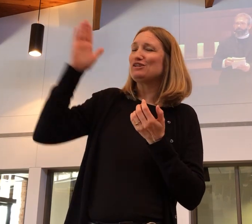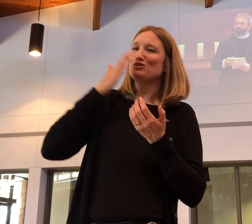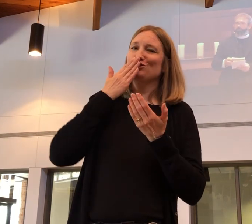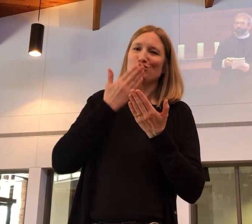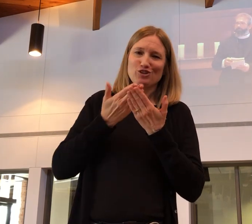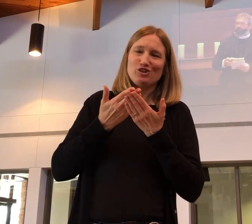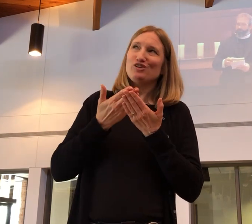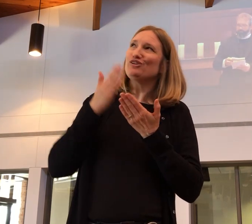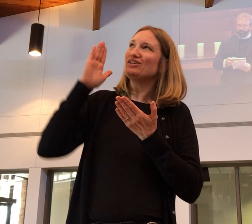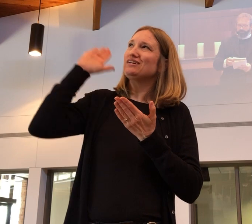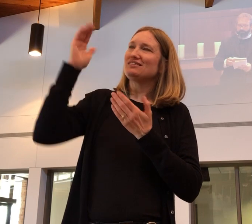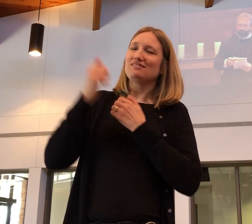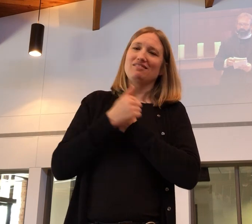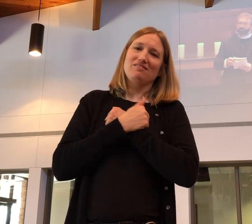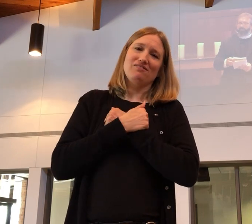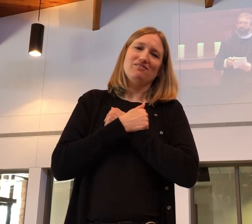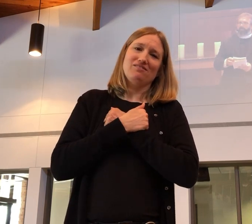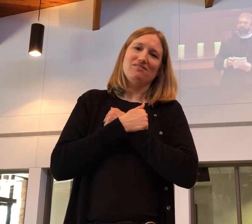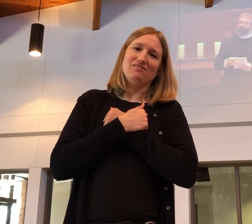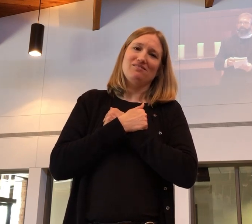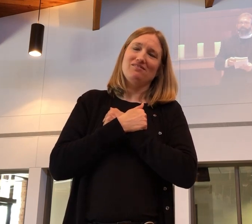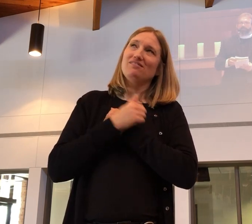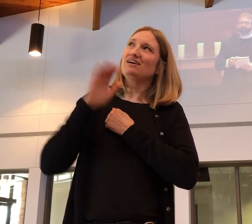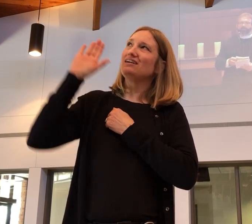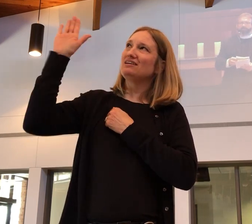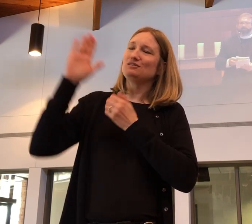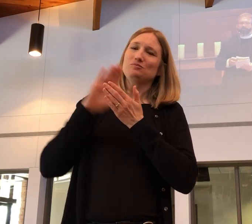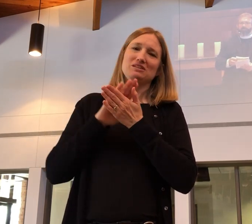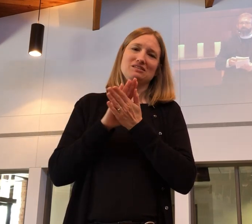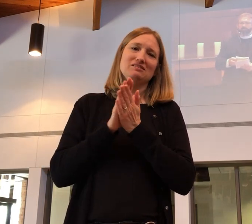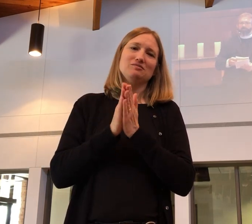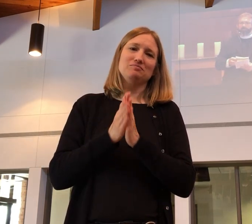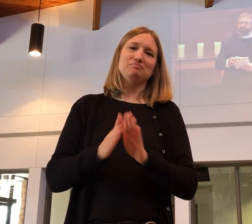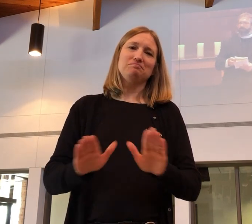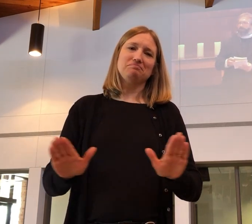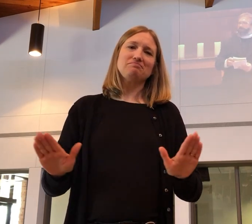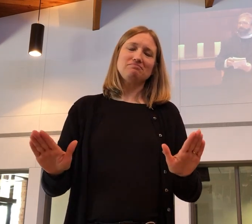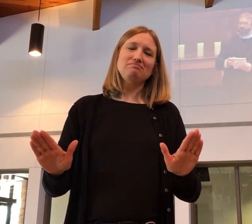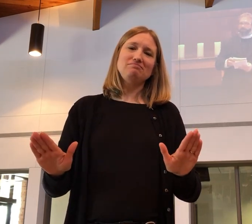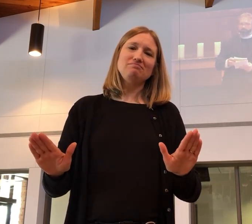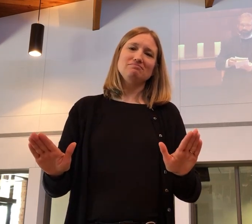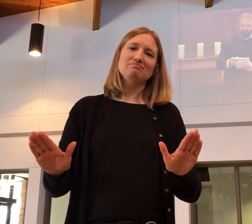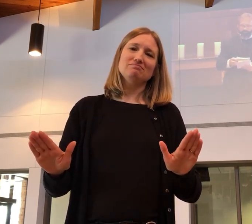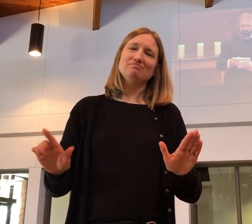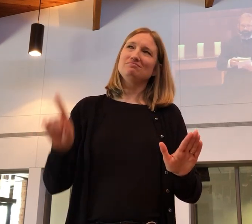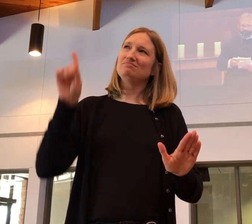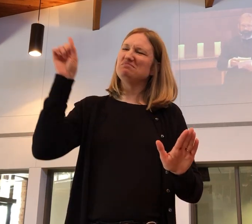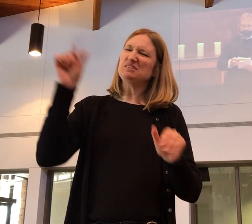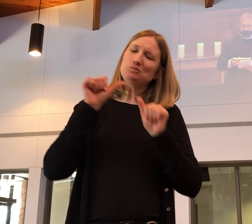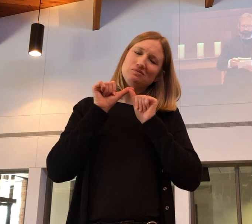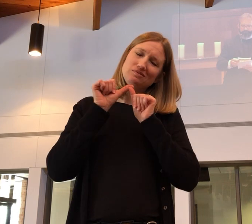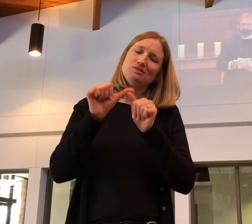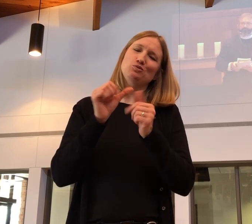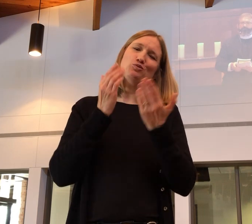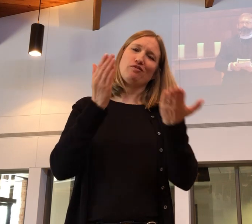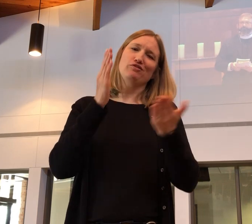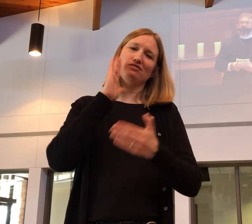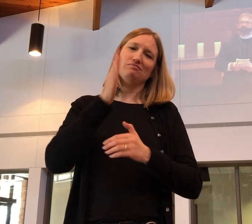and the love and the peace that God continues to offer.